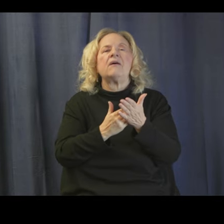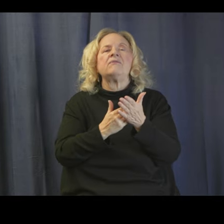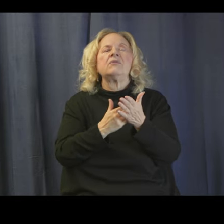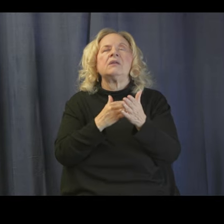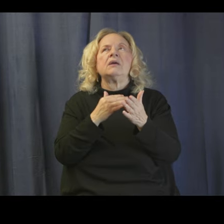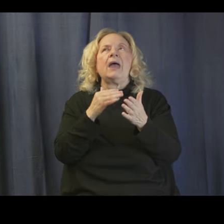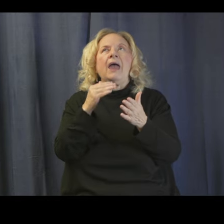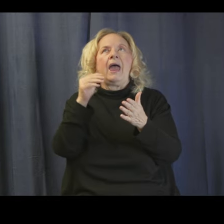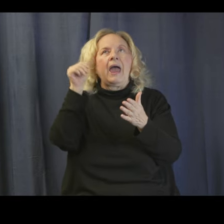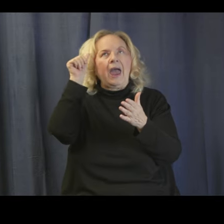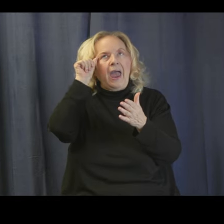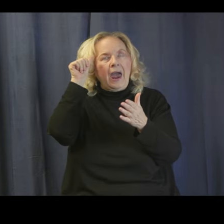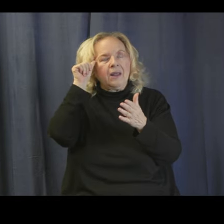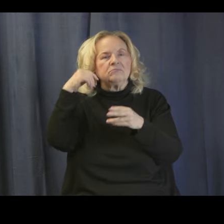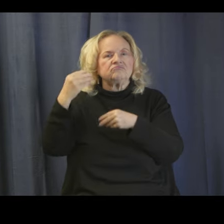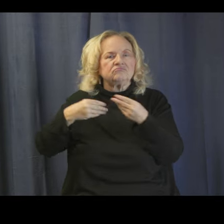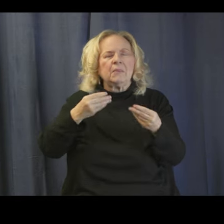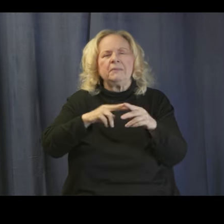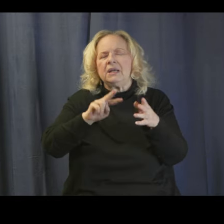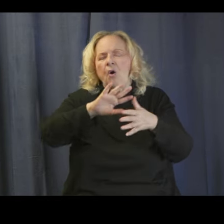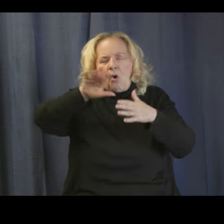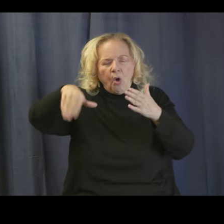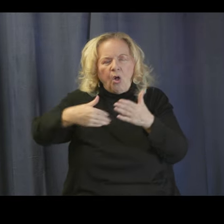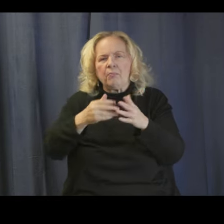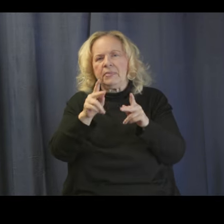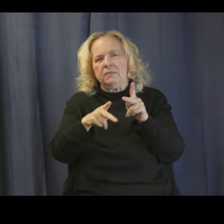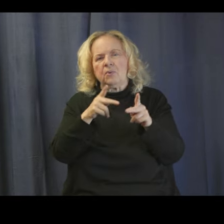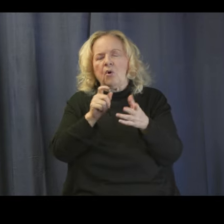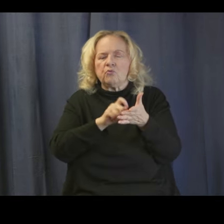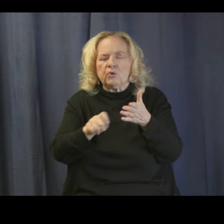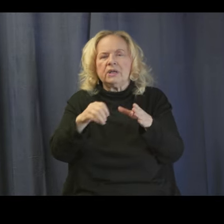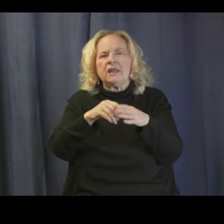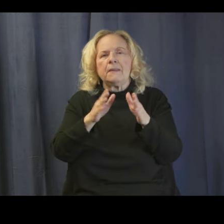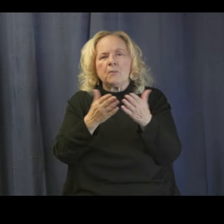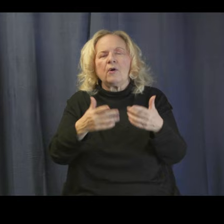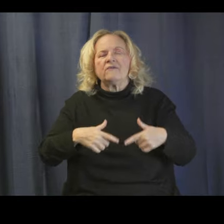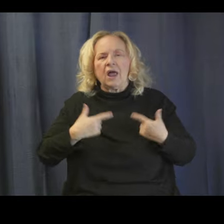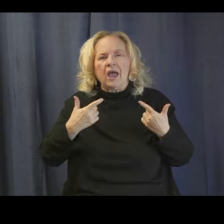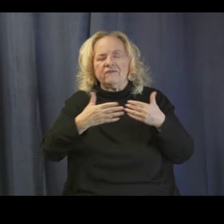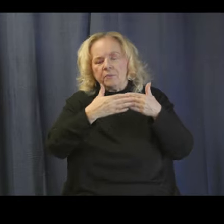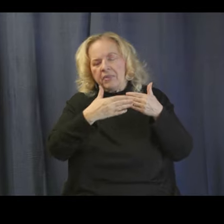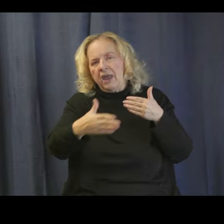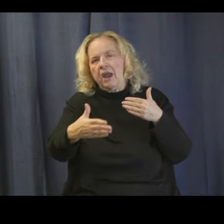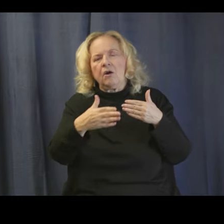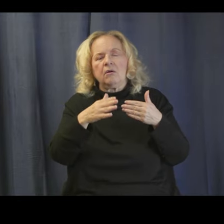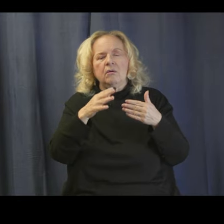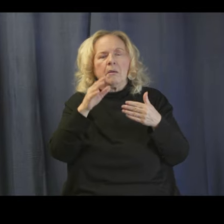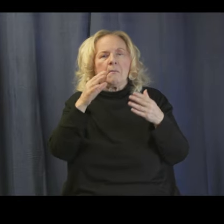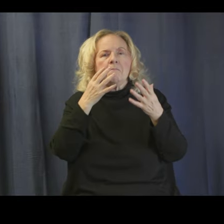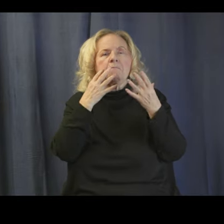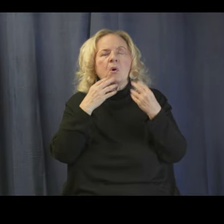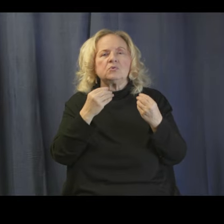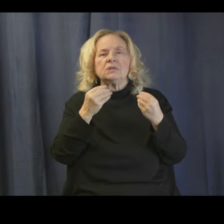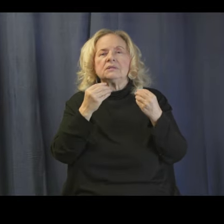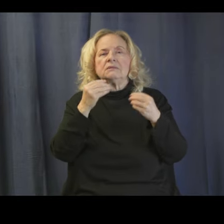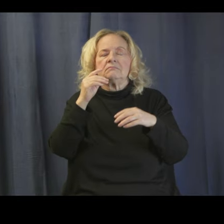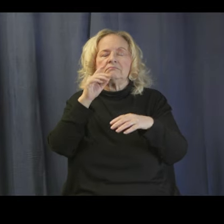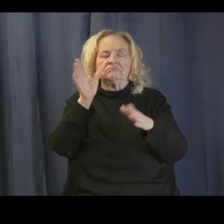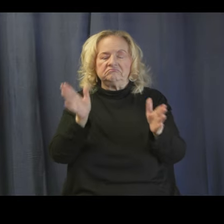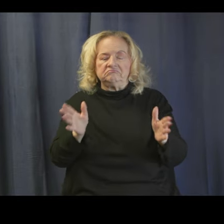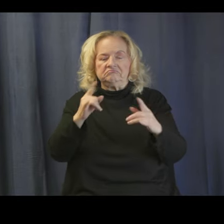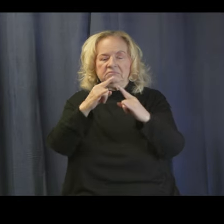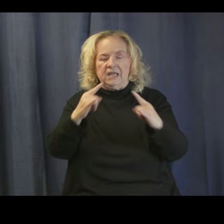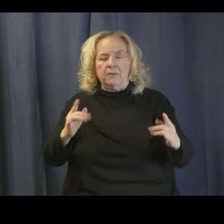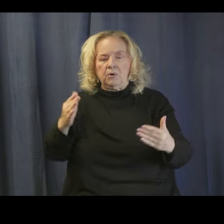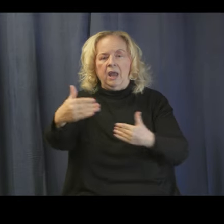lineage of Adam. It's talking about all of mankind being written in the book of life. And from there, just like Moses'